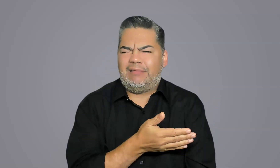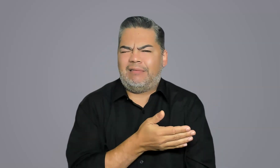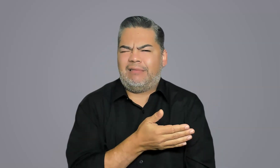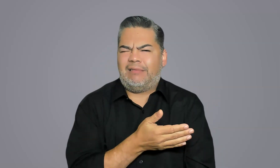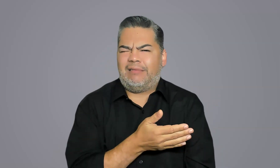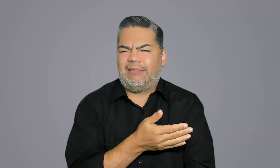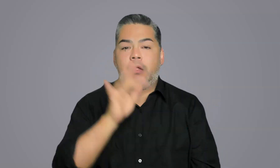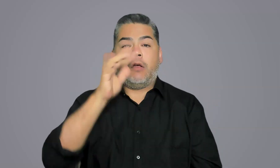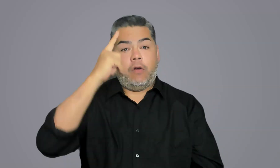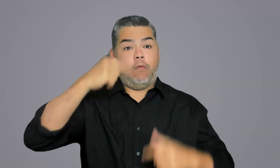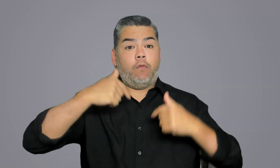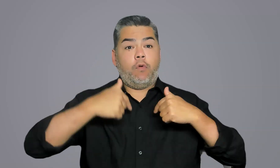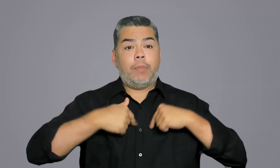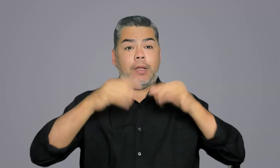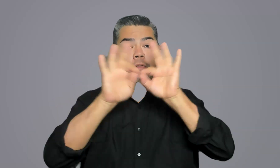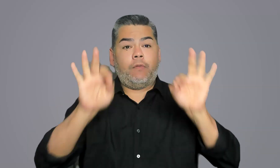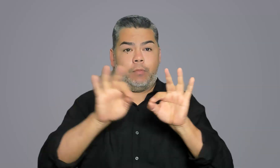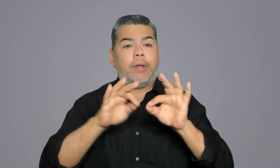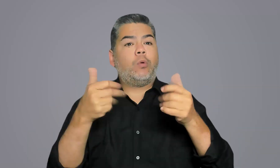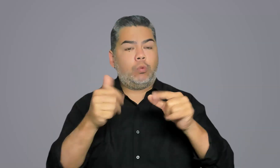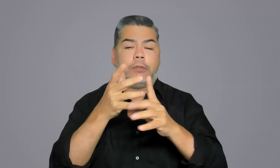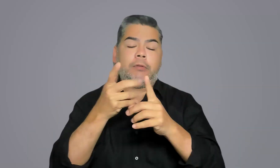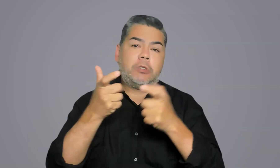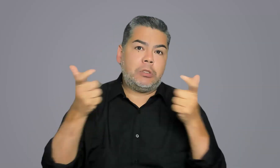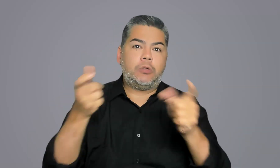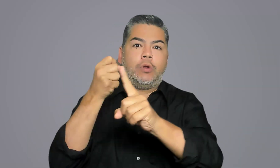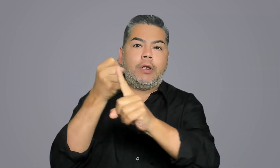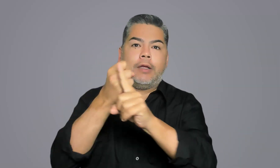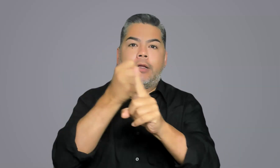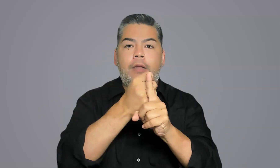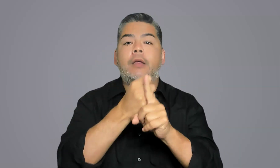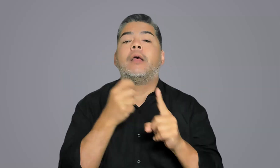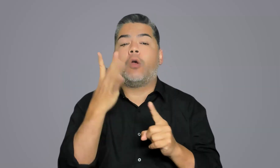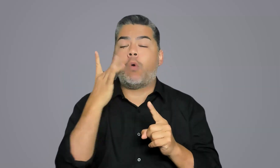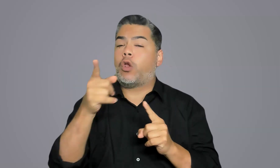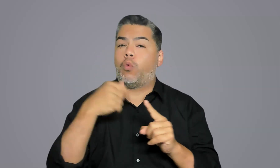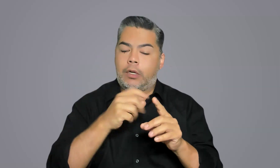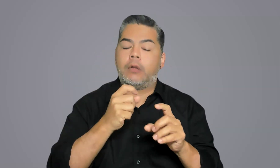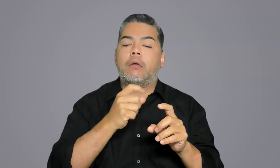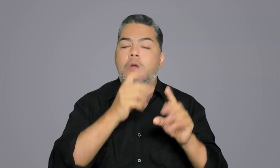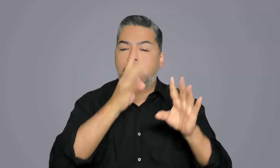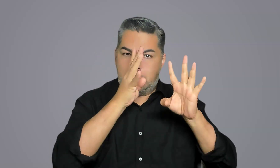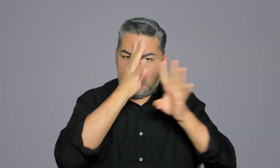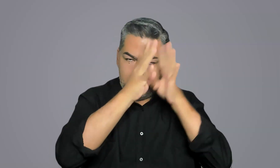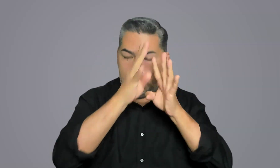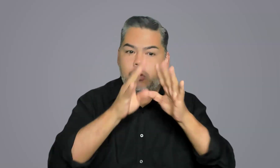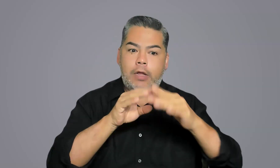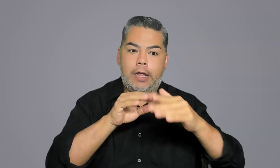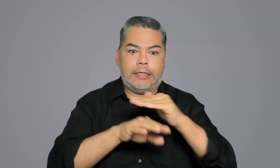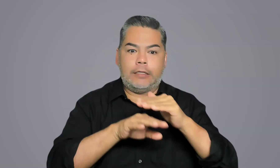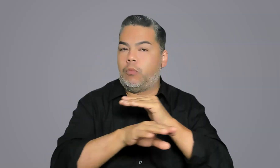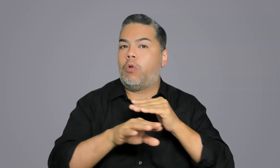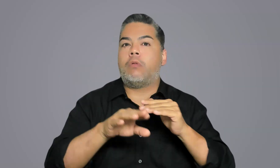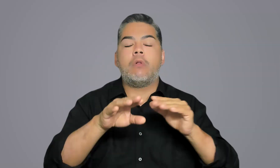big impact on the final accessible output, because you could create a fully accessible document and then you could export it or convert it